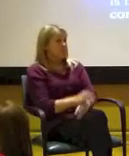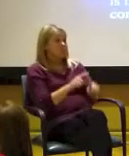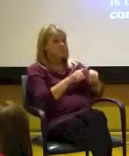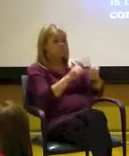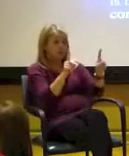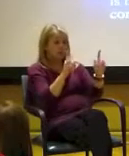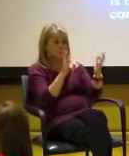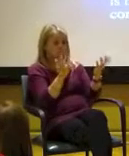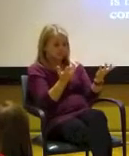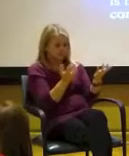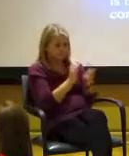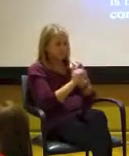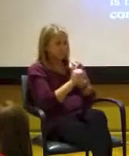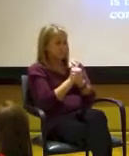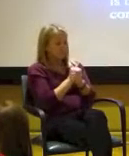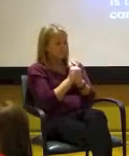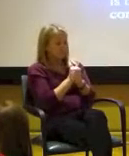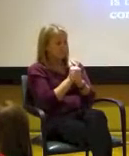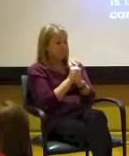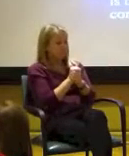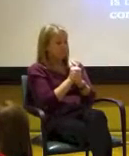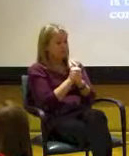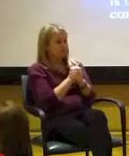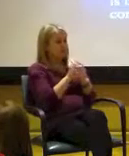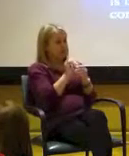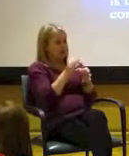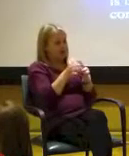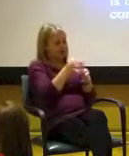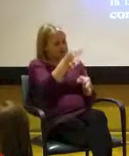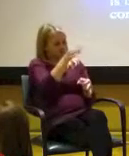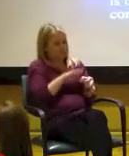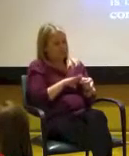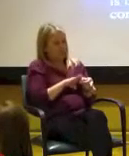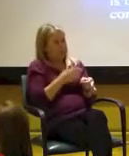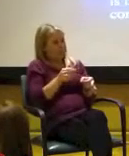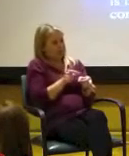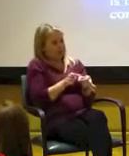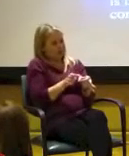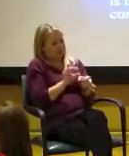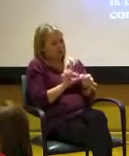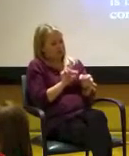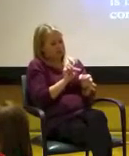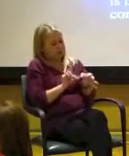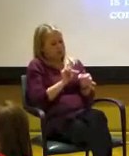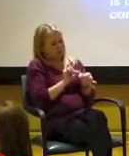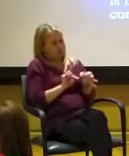But by the nature of the open myelomeningocele at the side of,